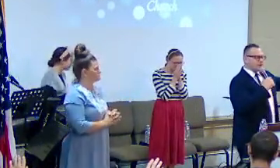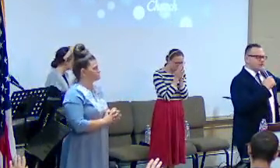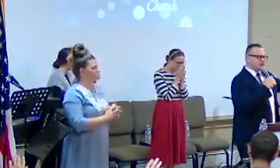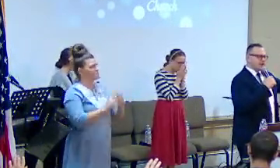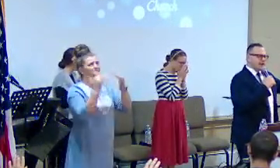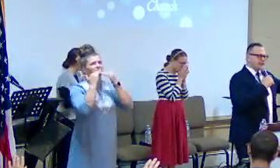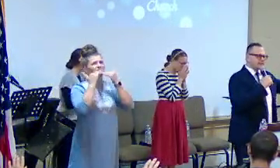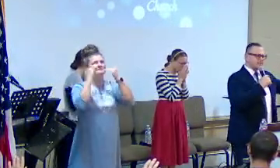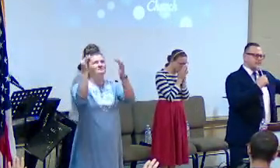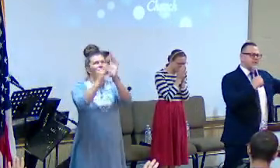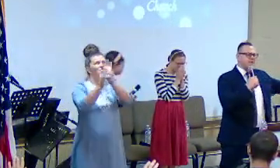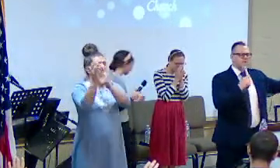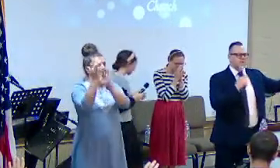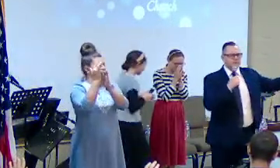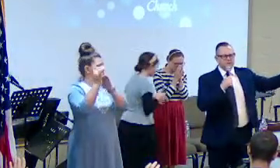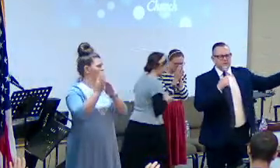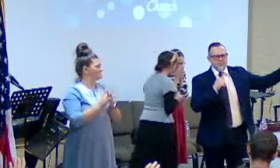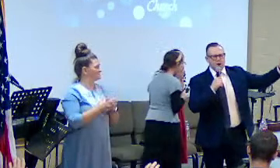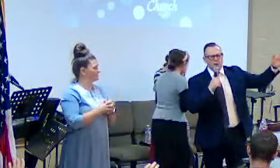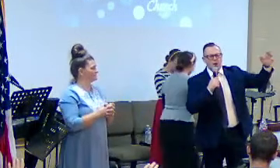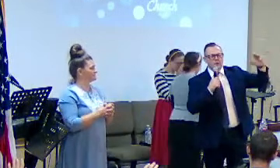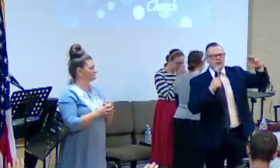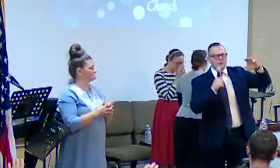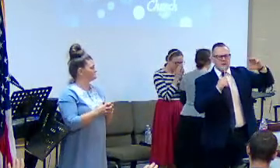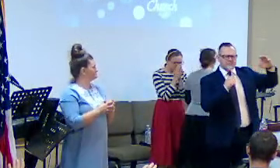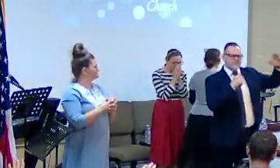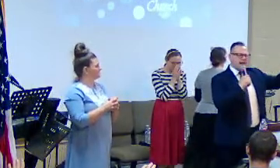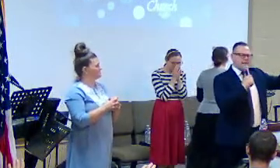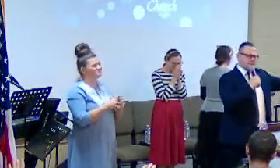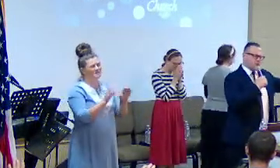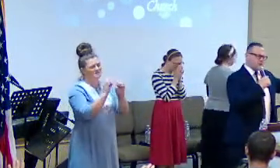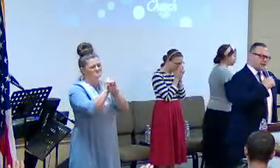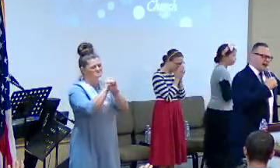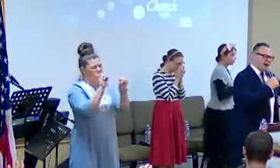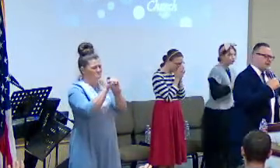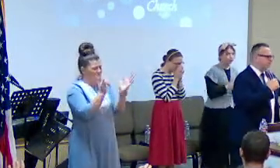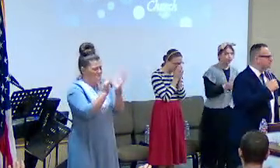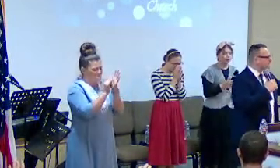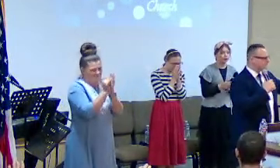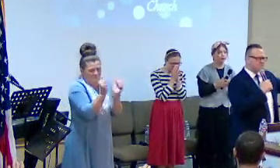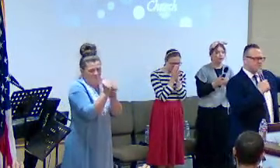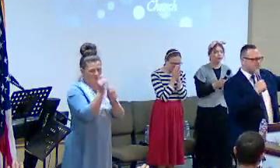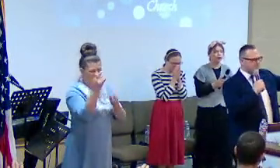Thank you, Jesus. Come on, we know nothing is impossible with God.